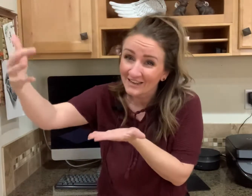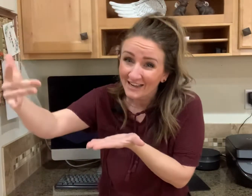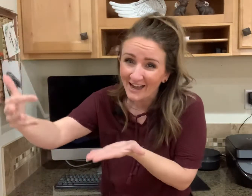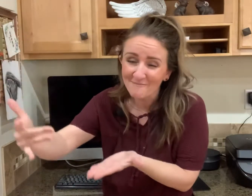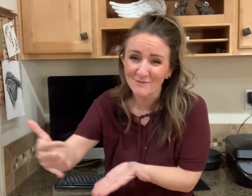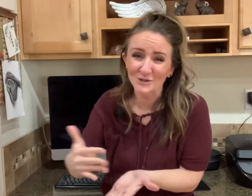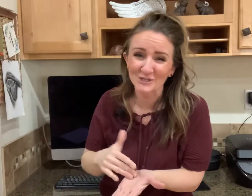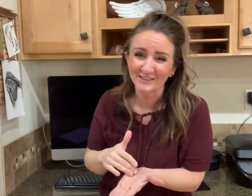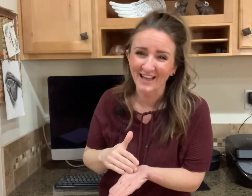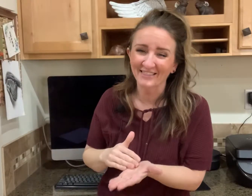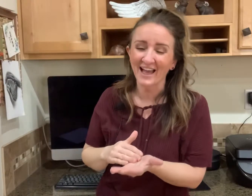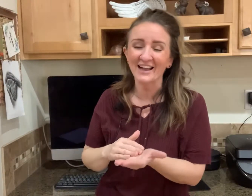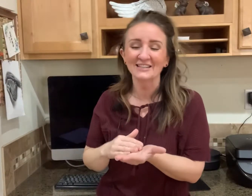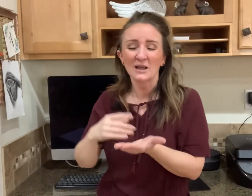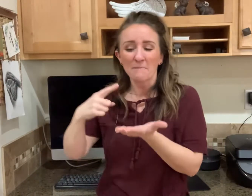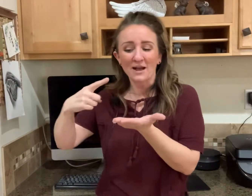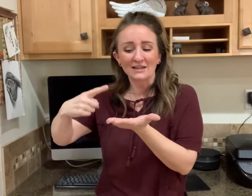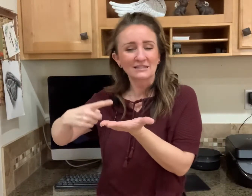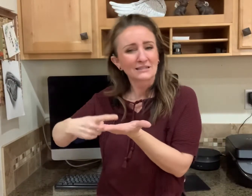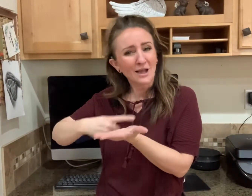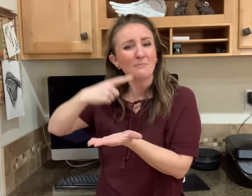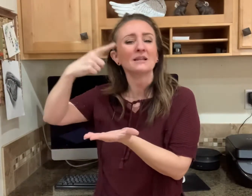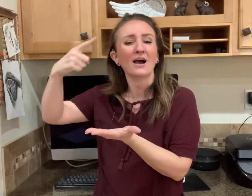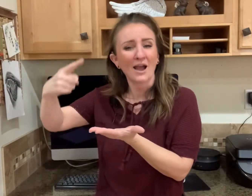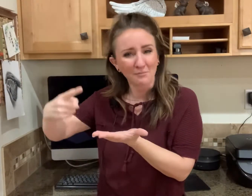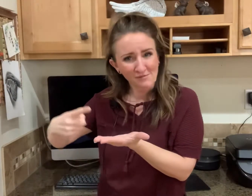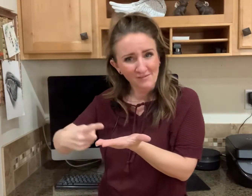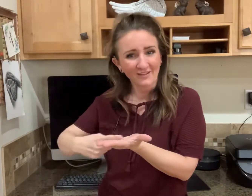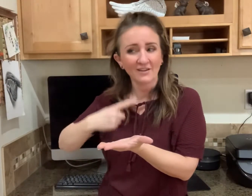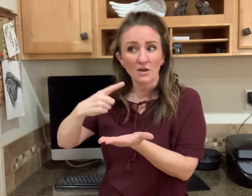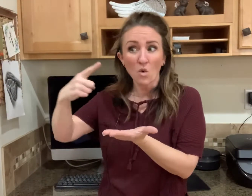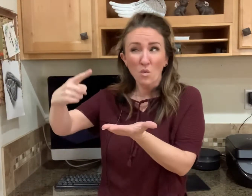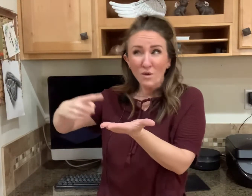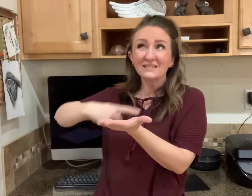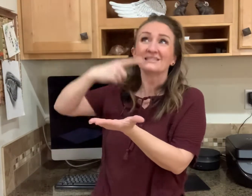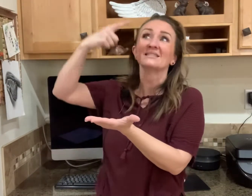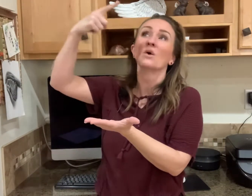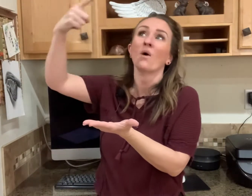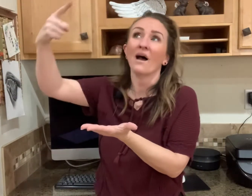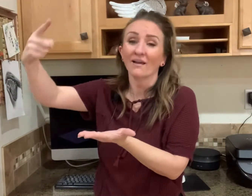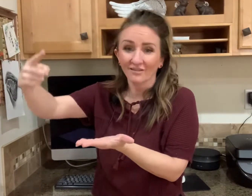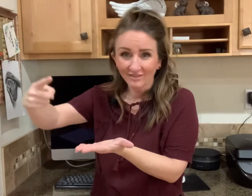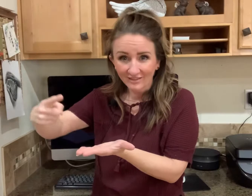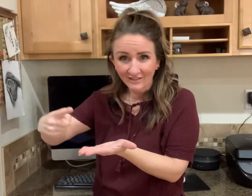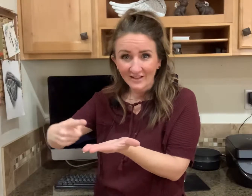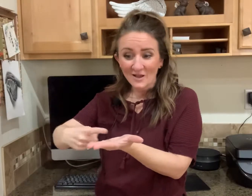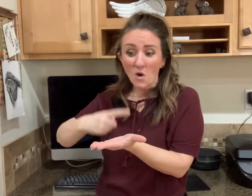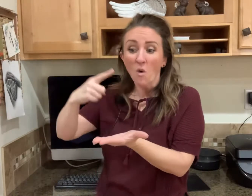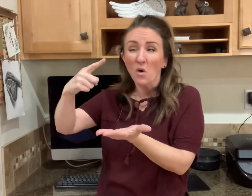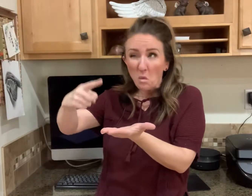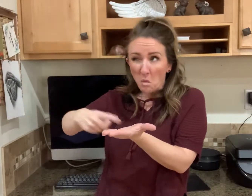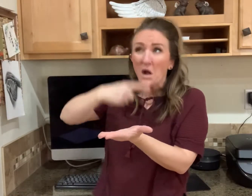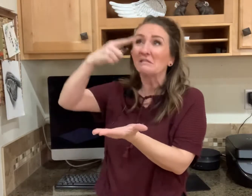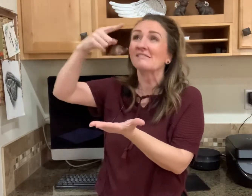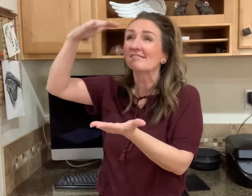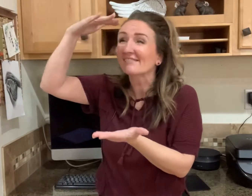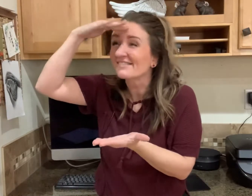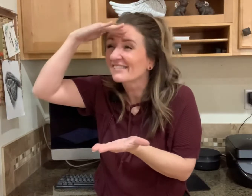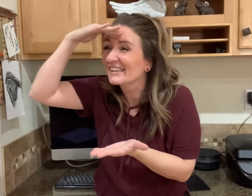a motion like that. But sometimes, or once in a while, or once and